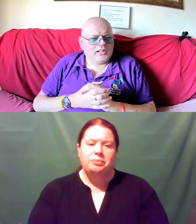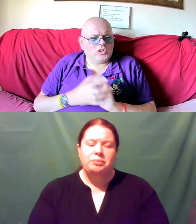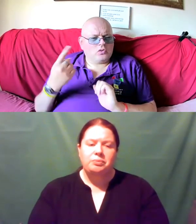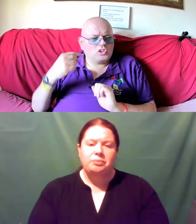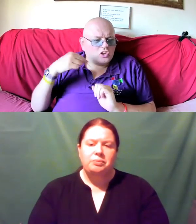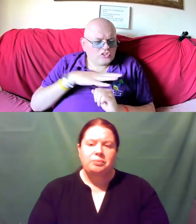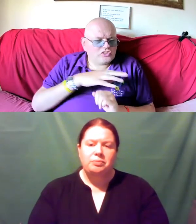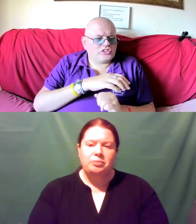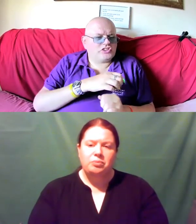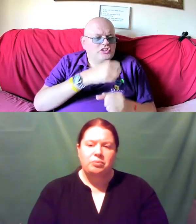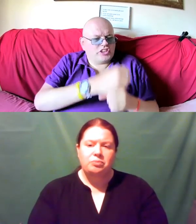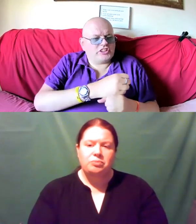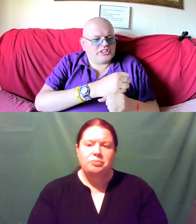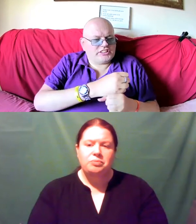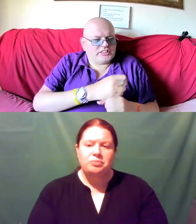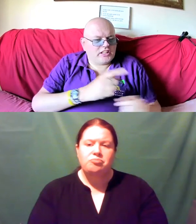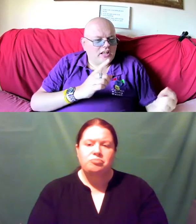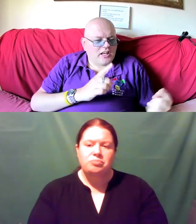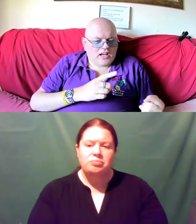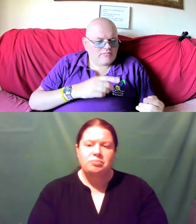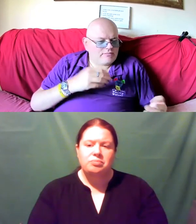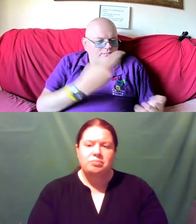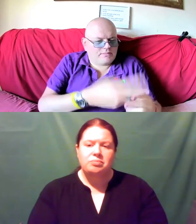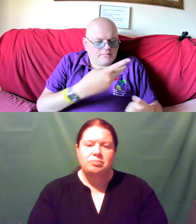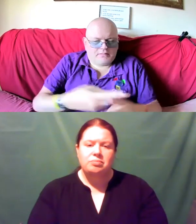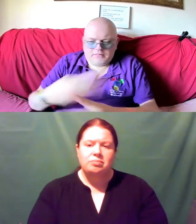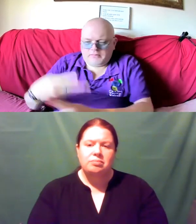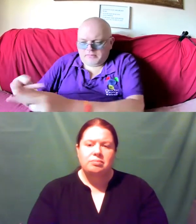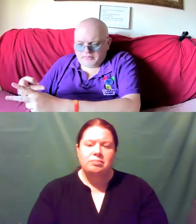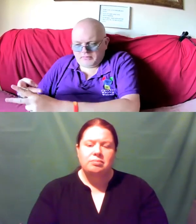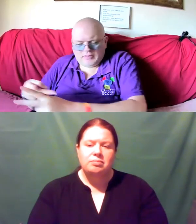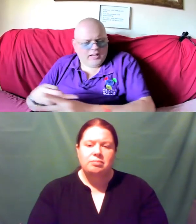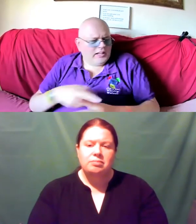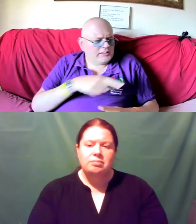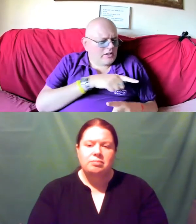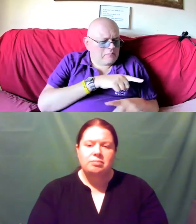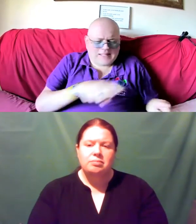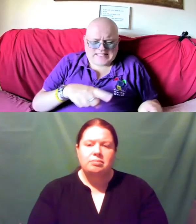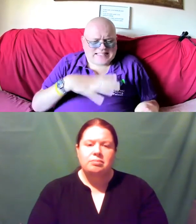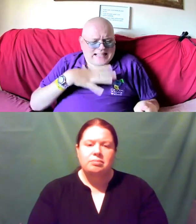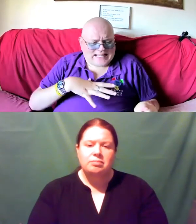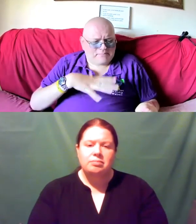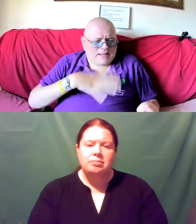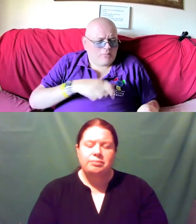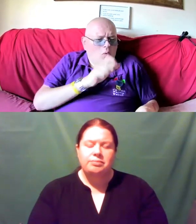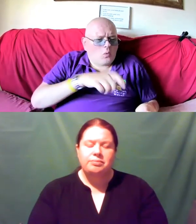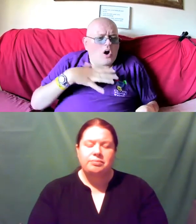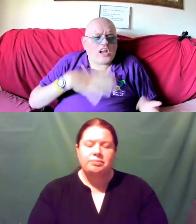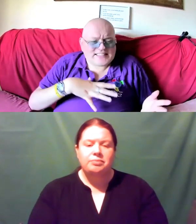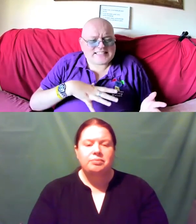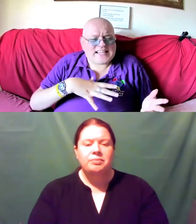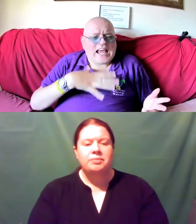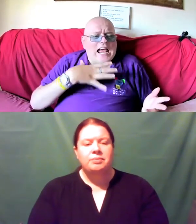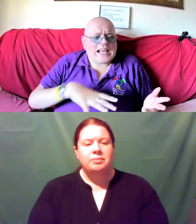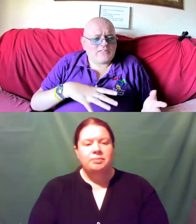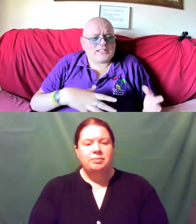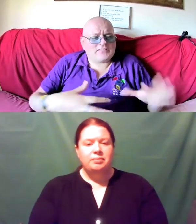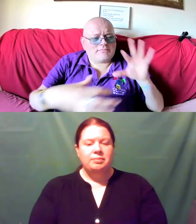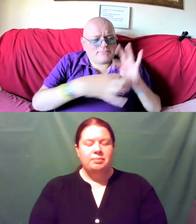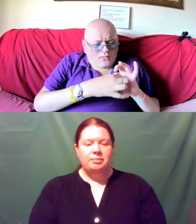churches about this. So there's clearly a hunger for this, both from people needing this and people wanting to offer